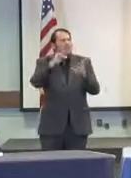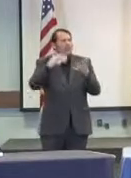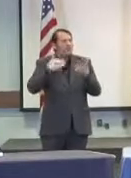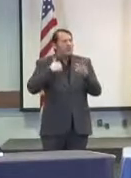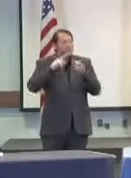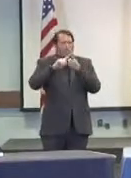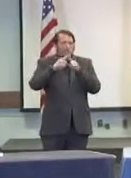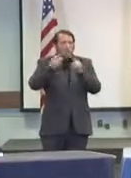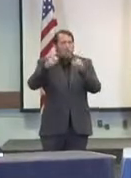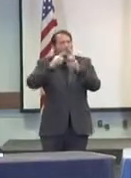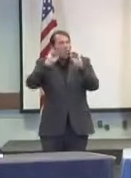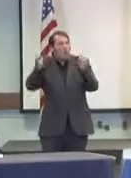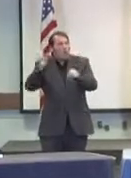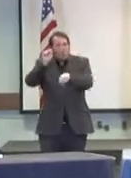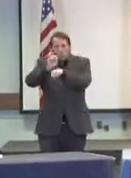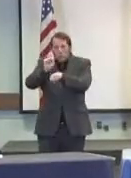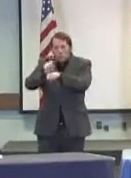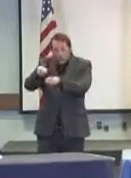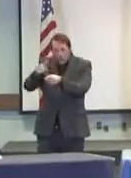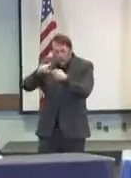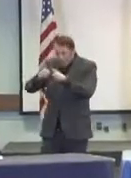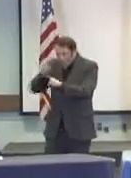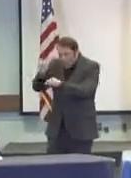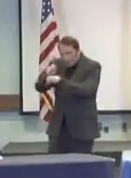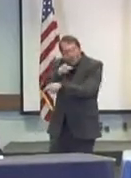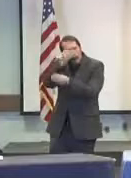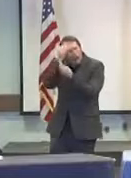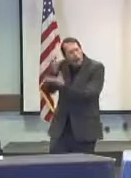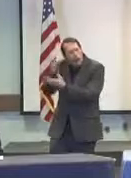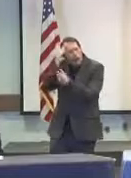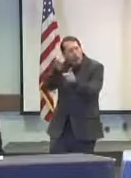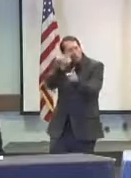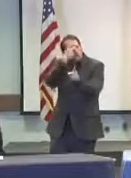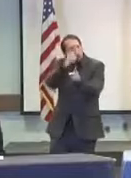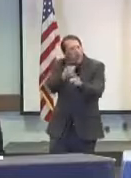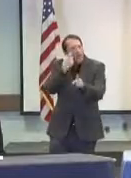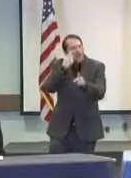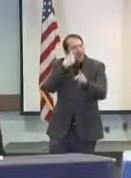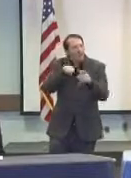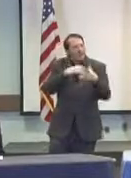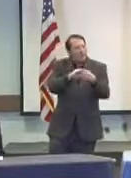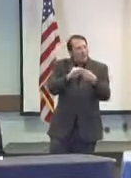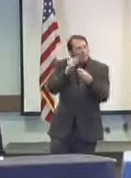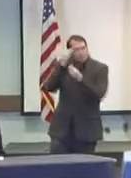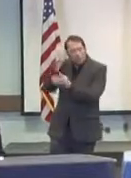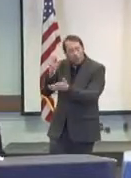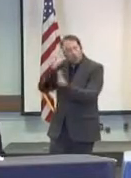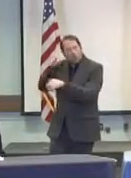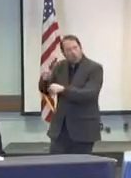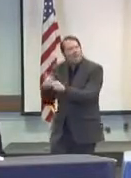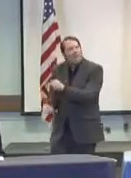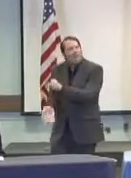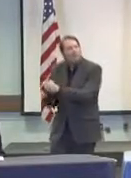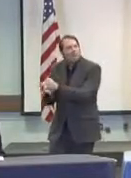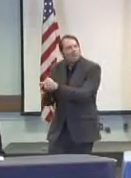there's help, and let them know where they can help find that help. There are four websites I want to give